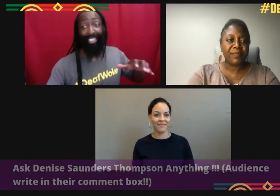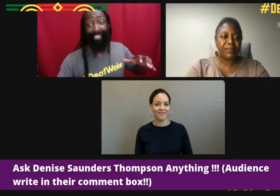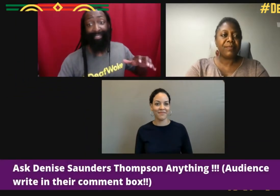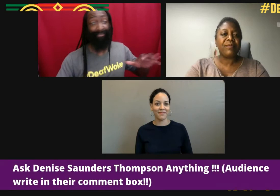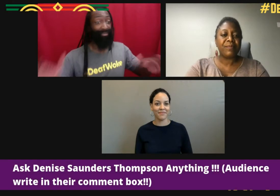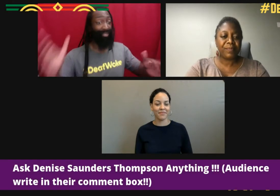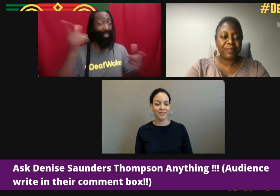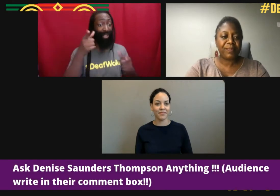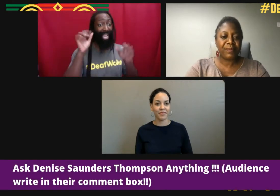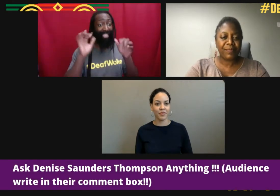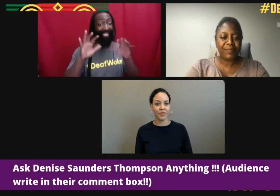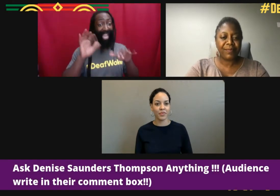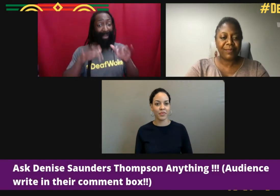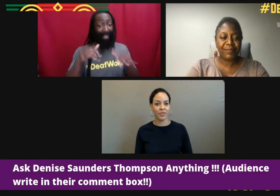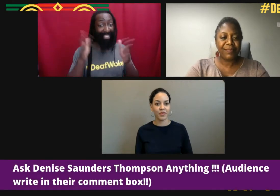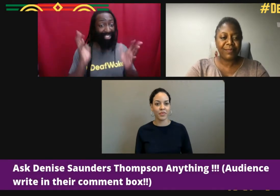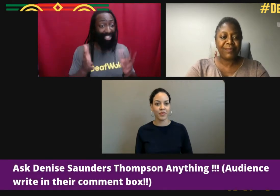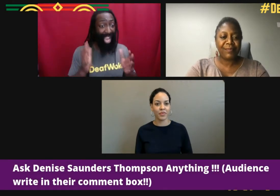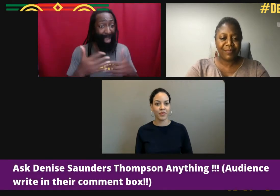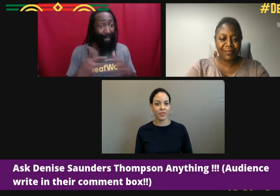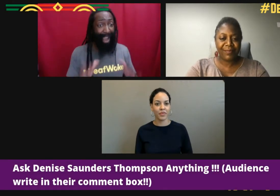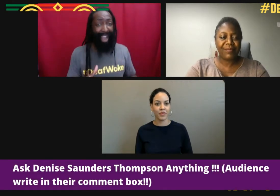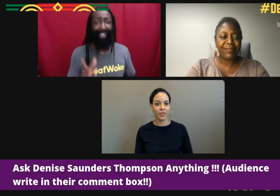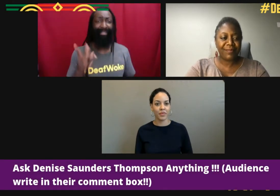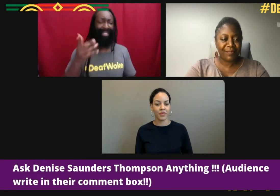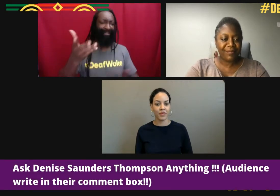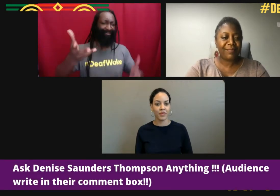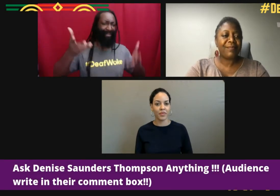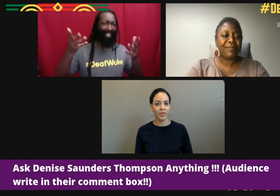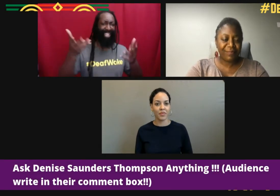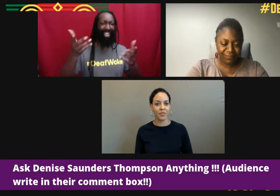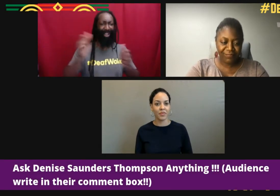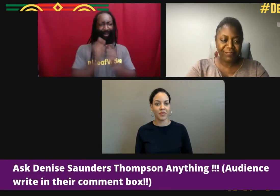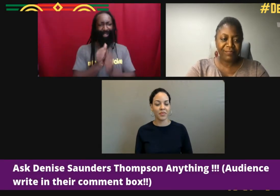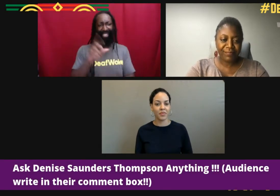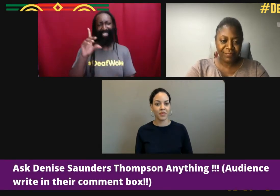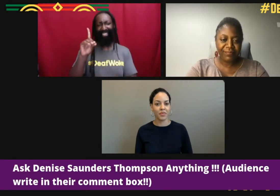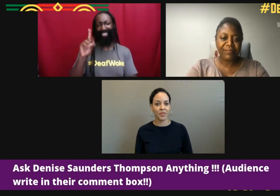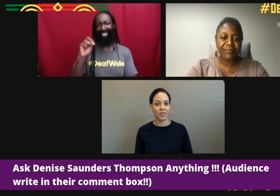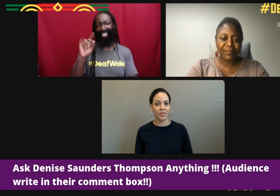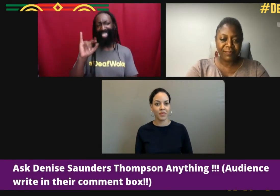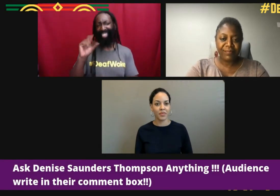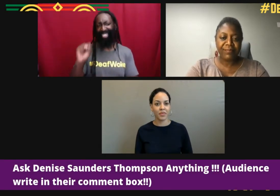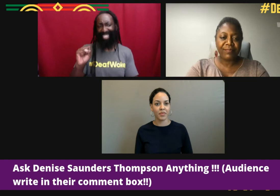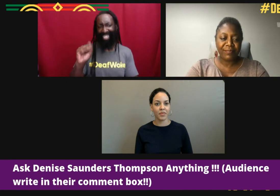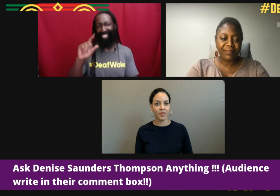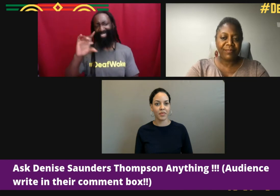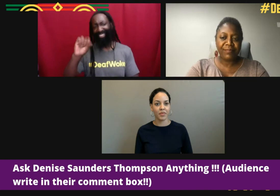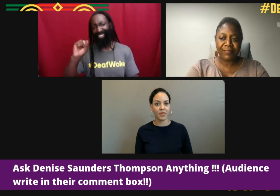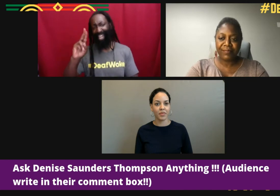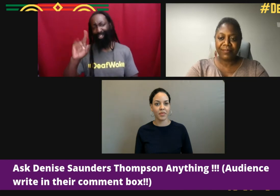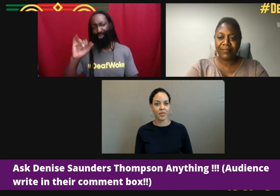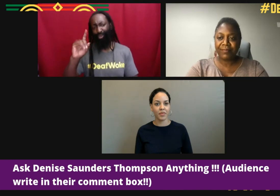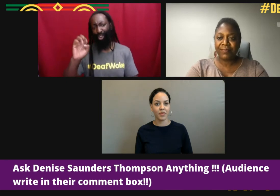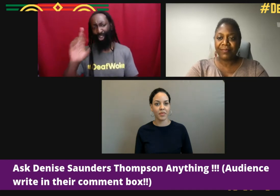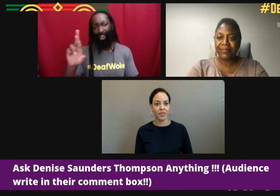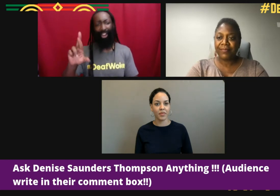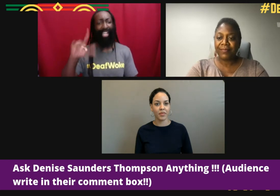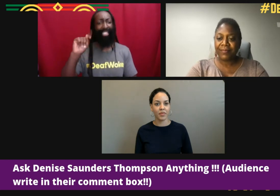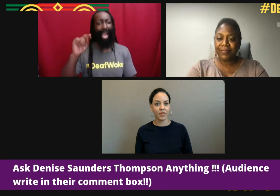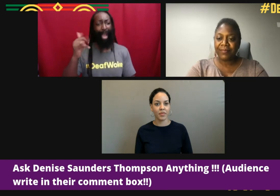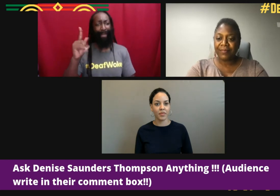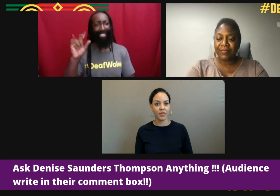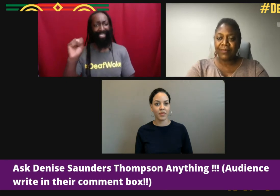All right, audience, this is your time. Go ahead and type your questions in the chat box. This